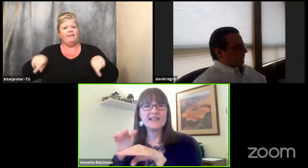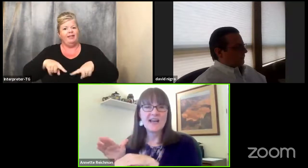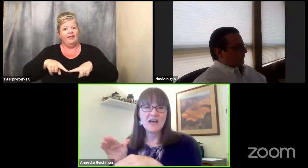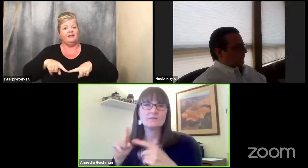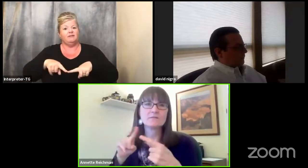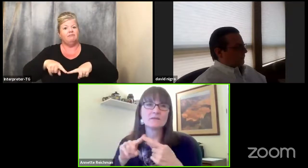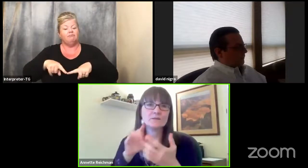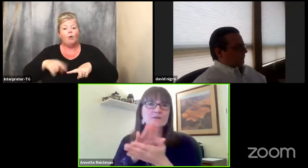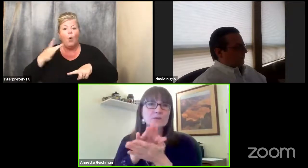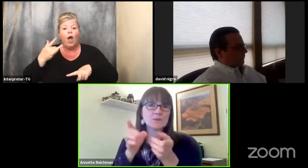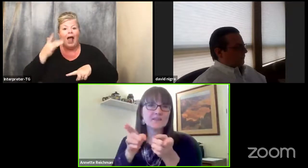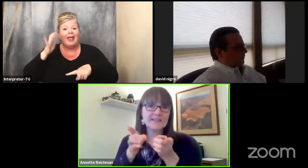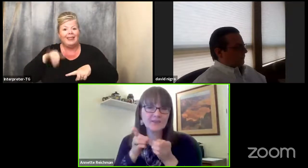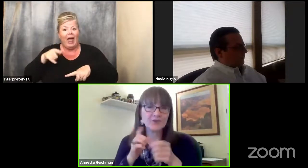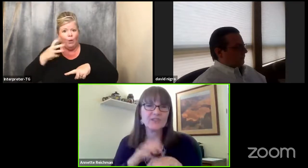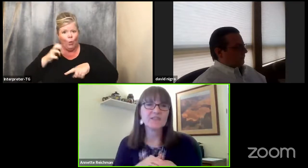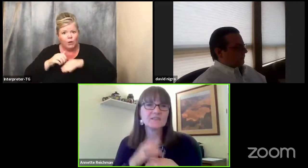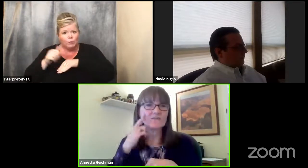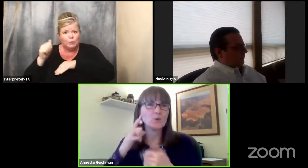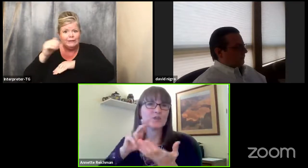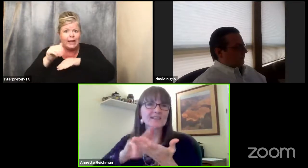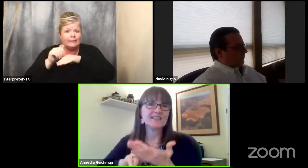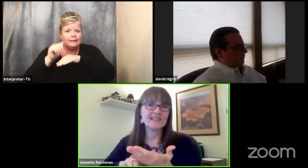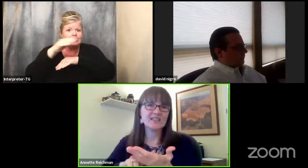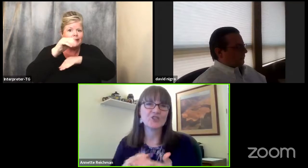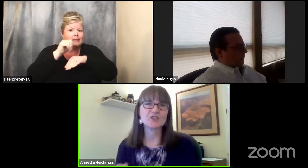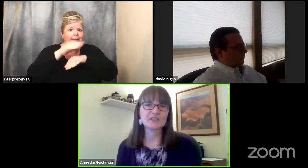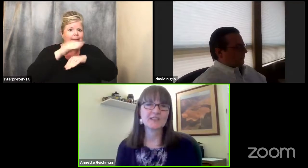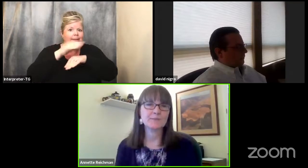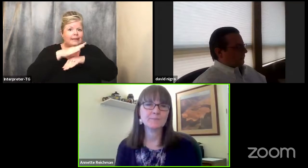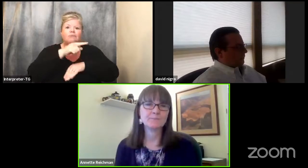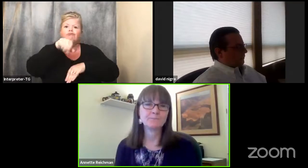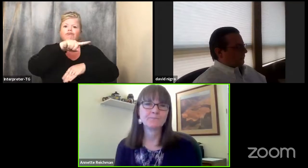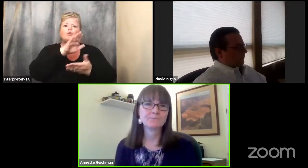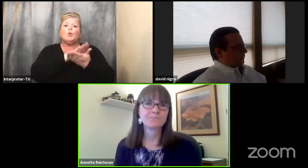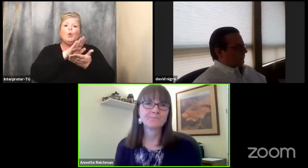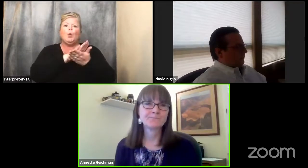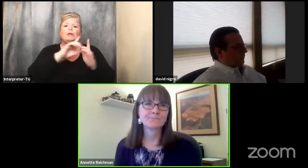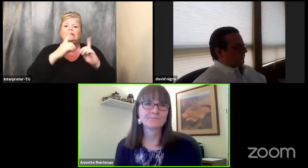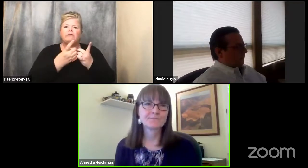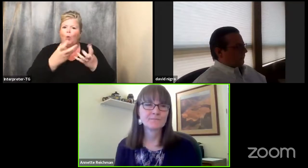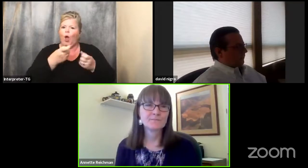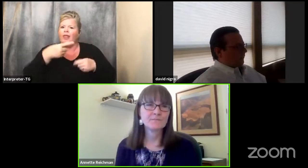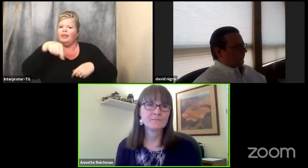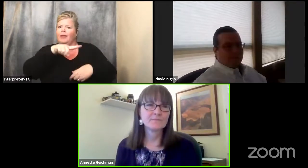be sending out to school districts for signatures.